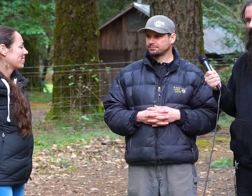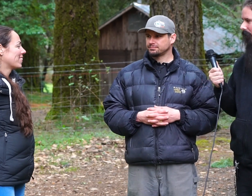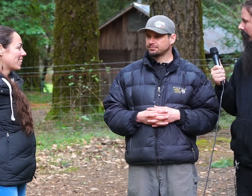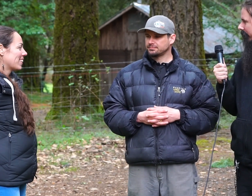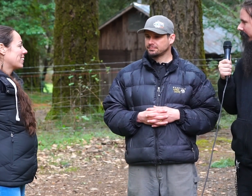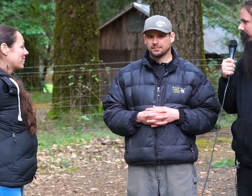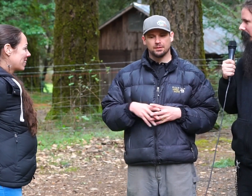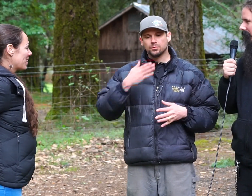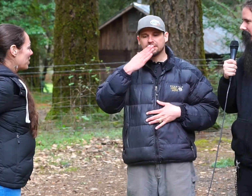well thank you so much